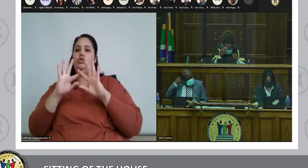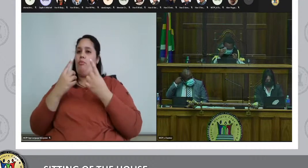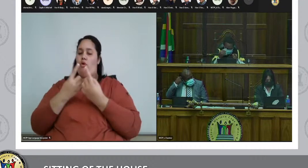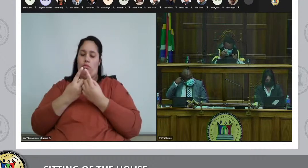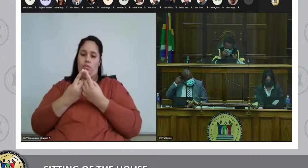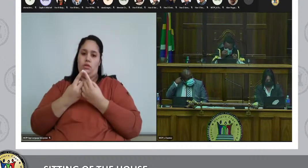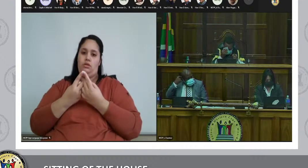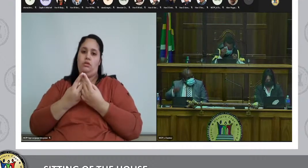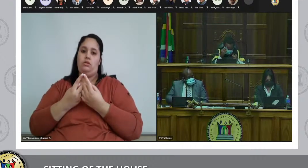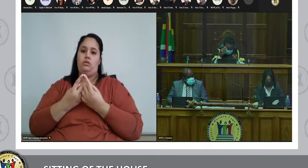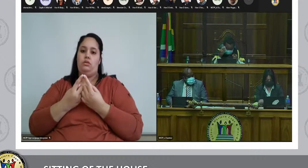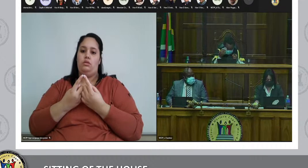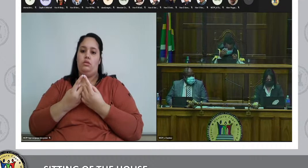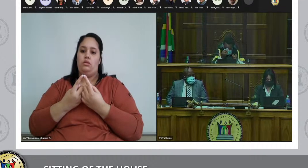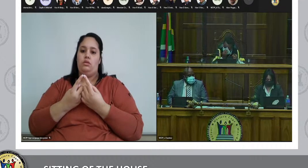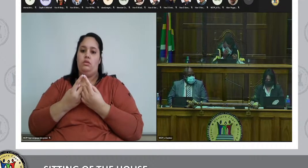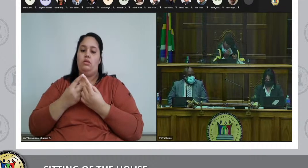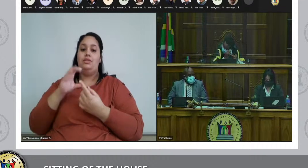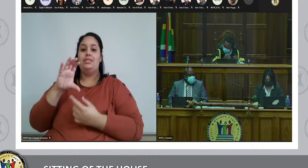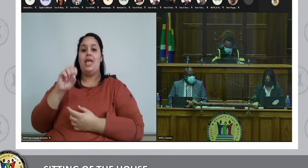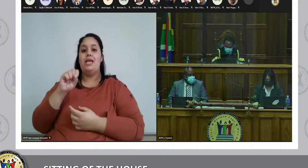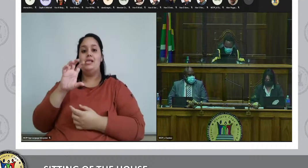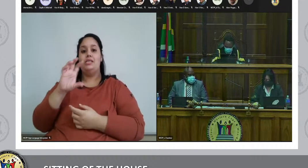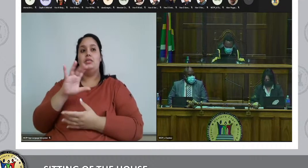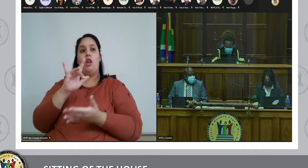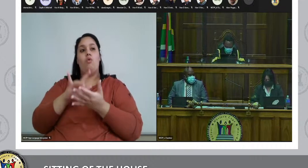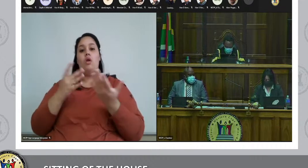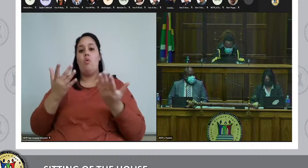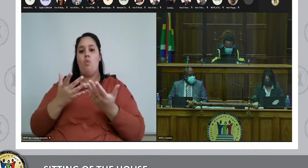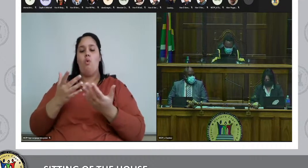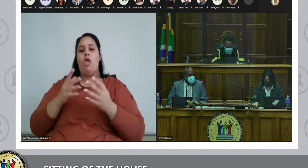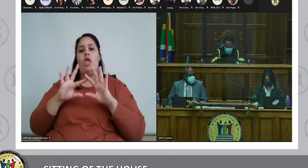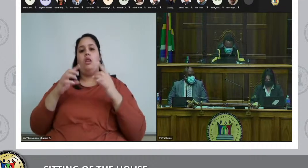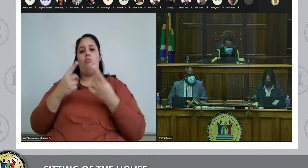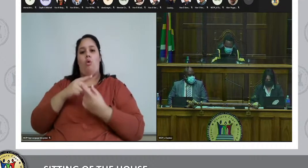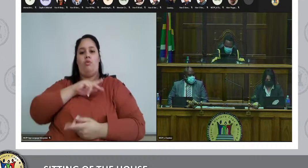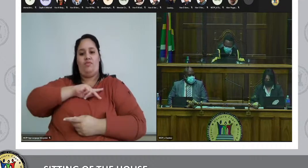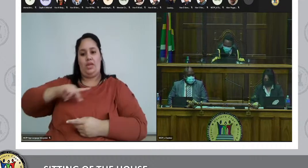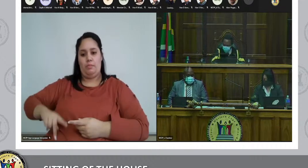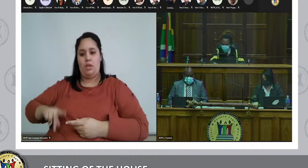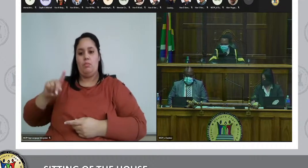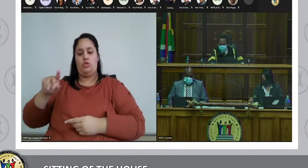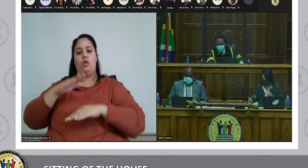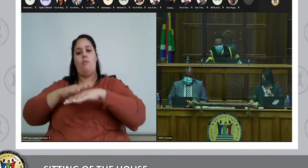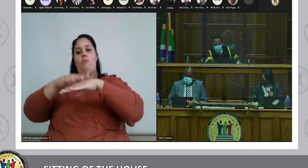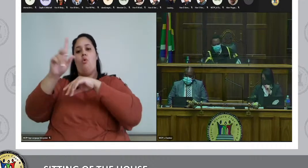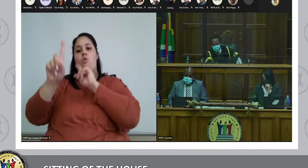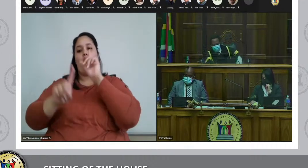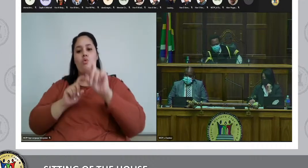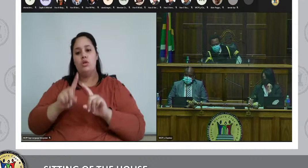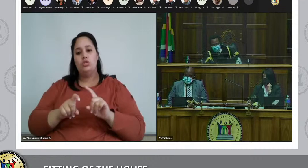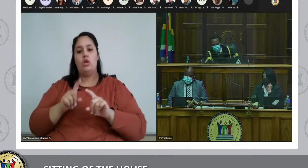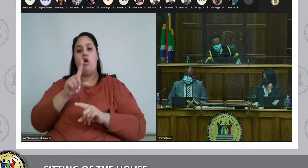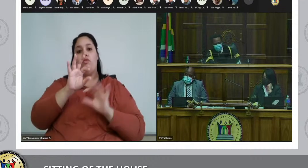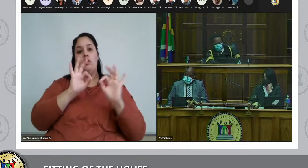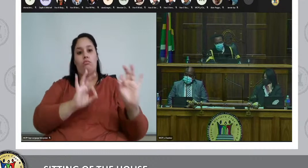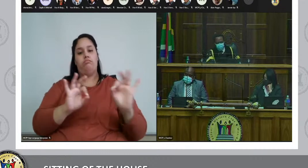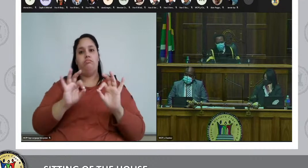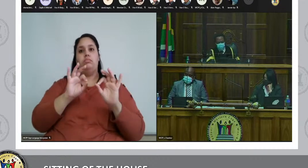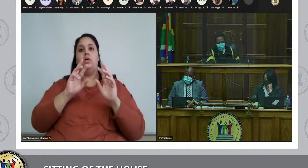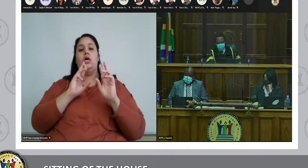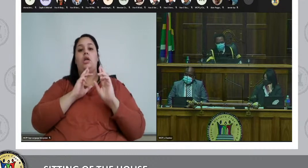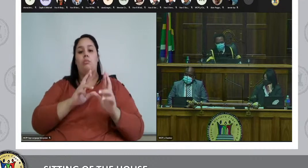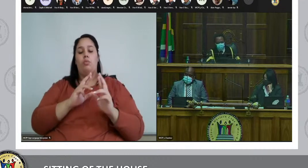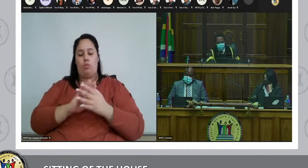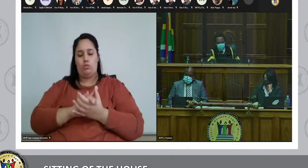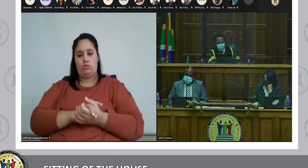and CSC is located in the Department of the Premier. She had additional questions on the initial report. The